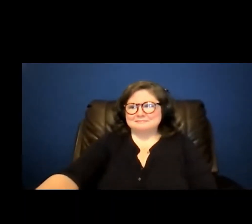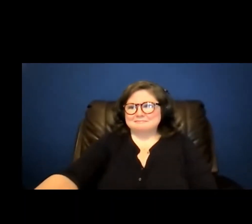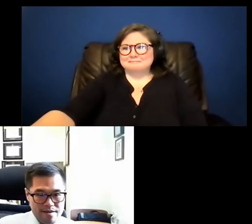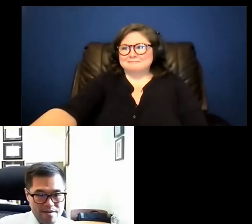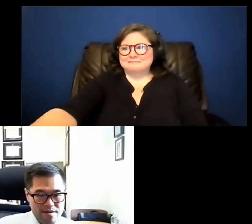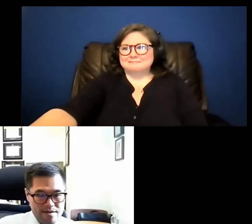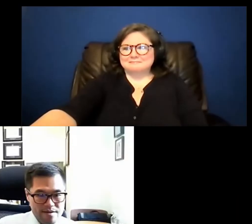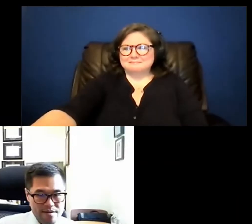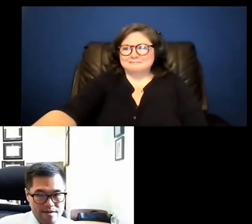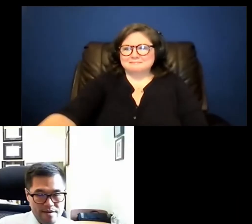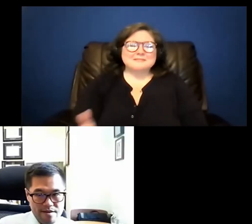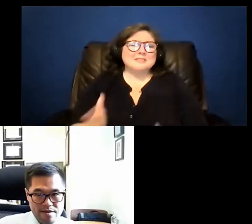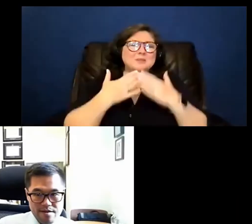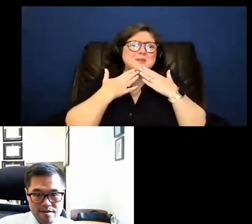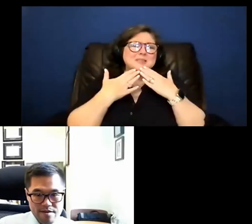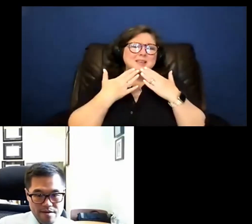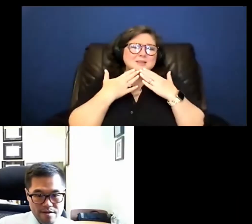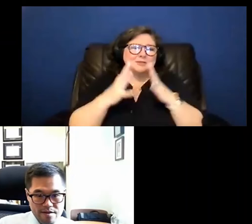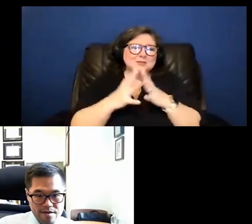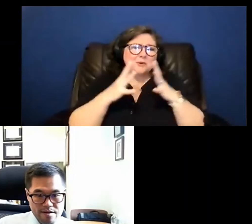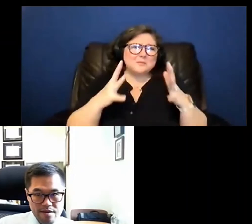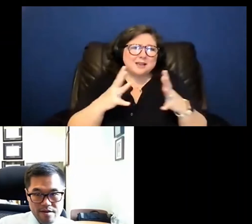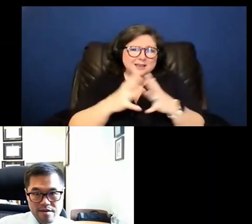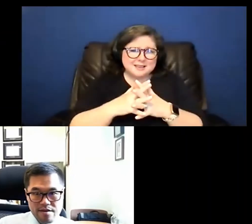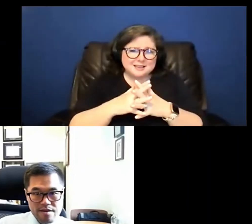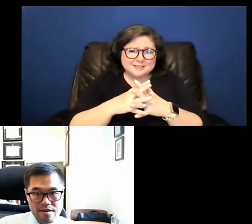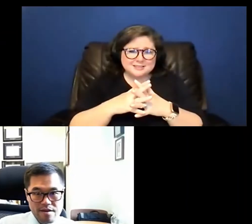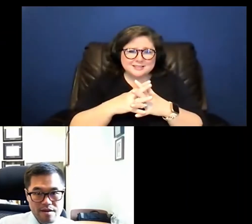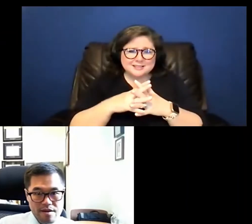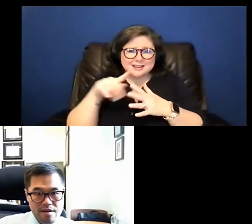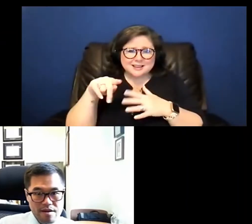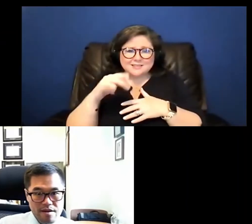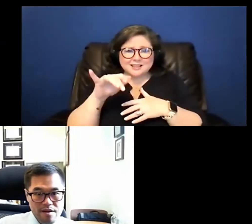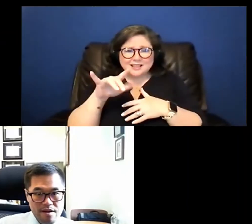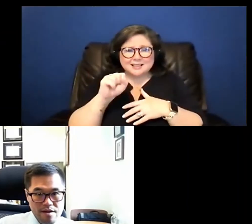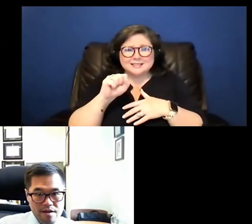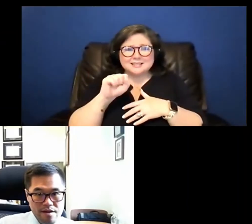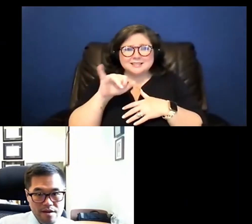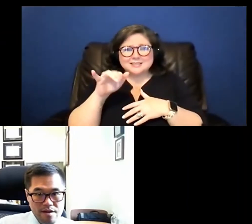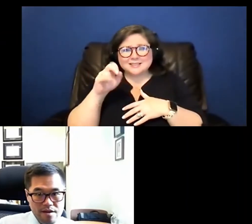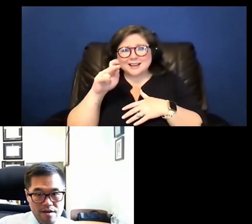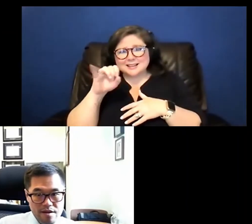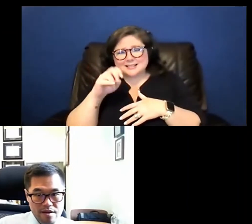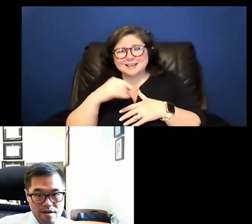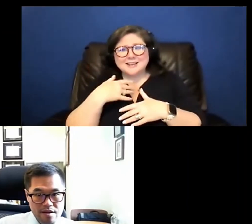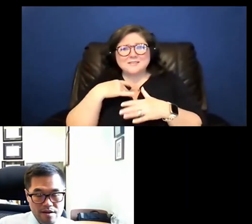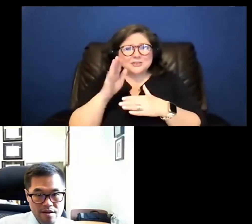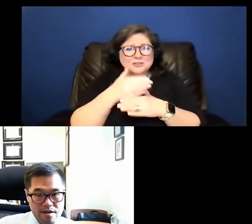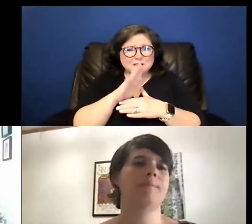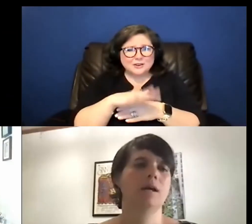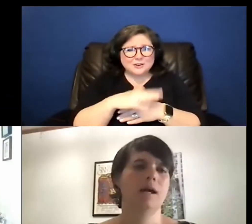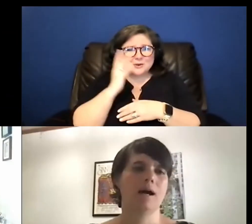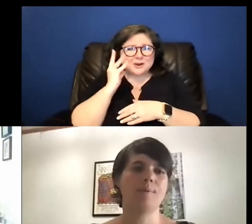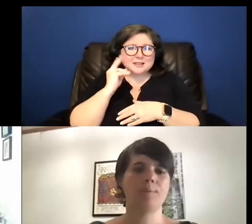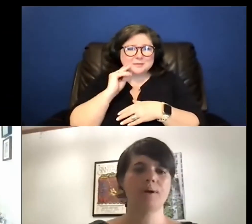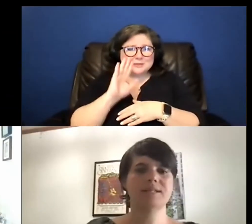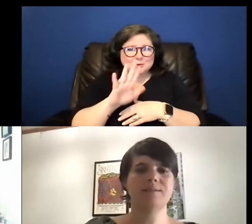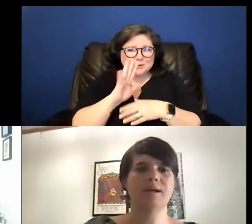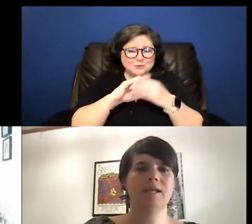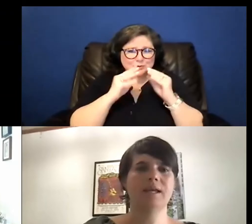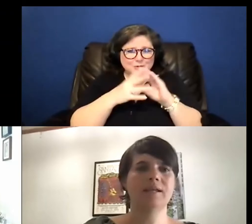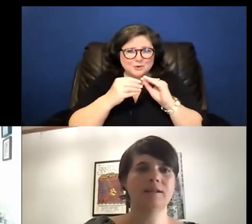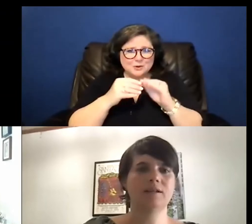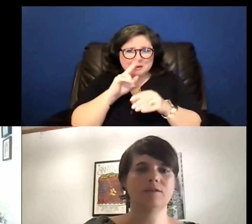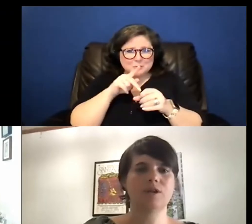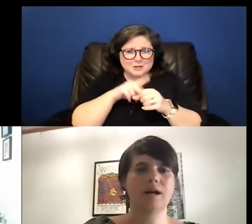Thank you so much. Thank you, Phyllis Jackson, for sharing your experience and your story about